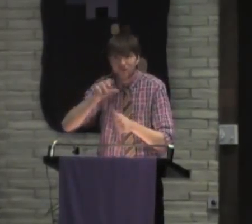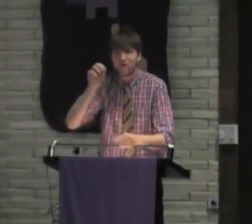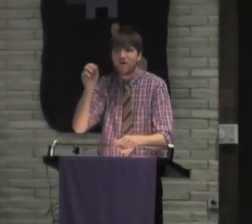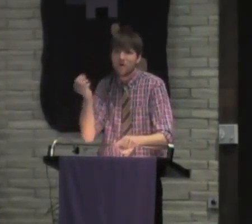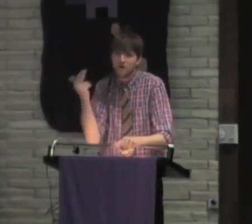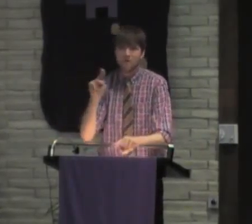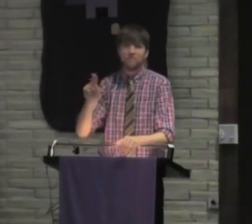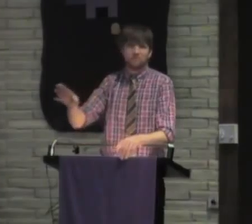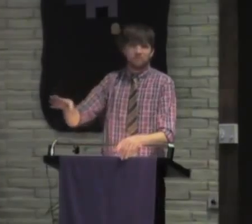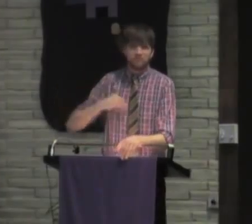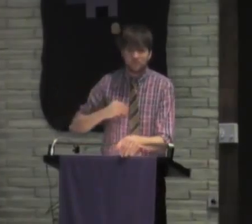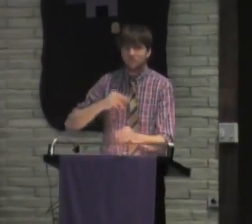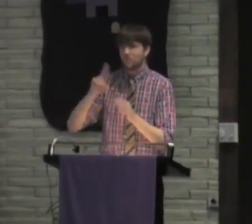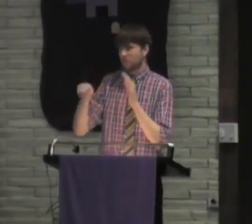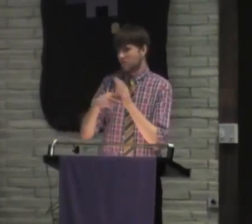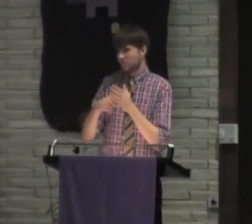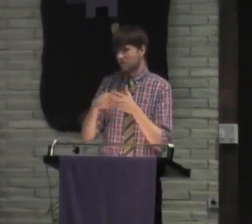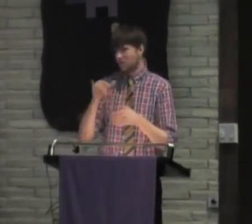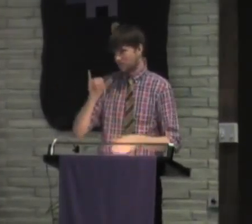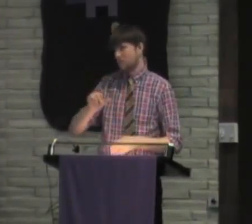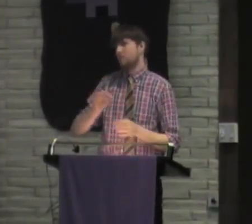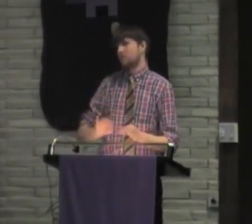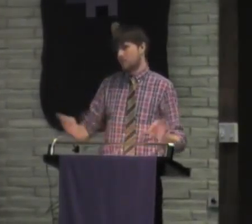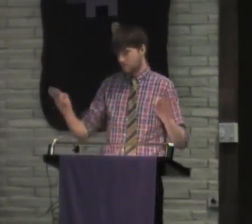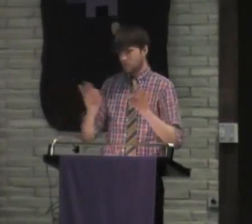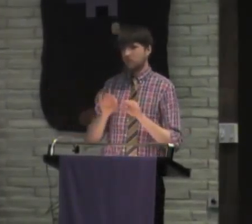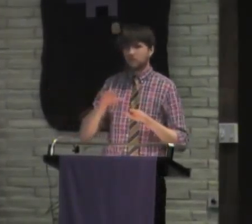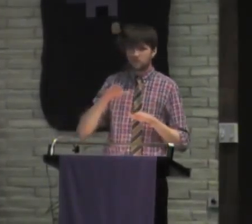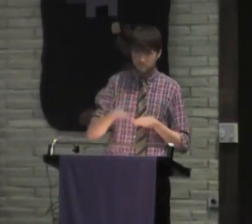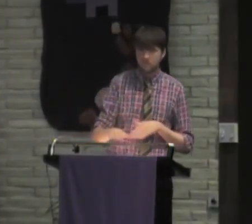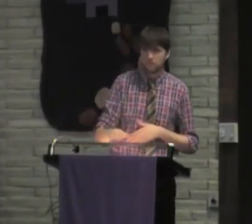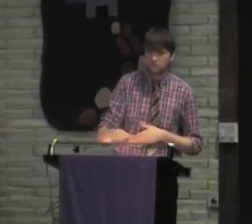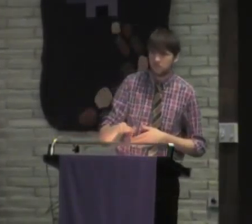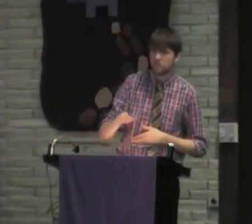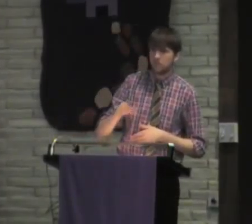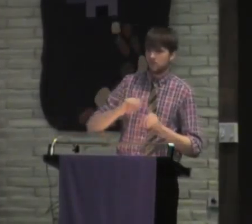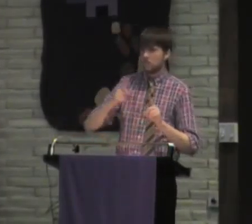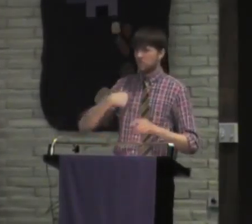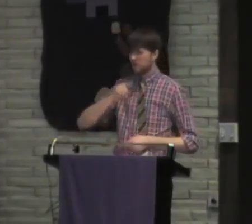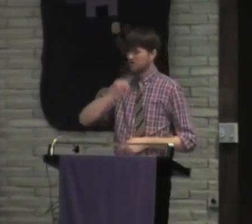step by step. Well, remember what step two was? Own your role in the problem.